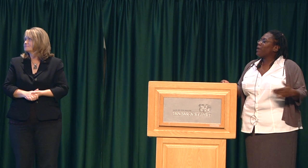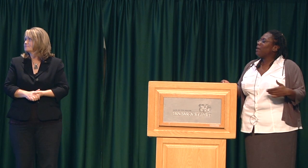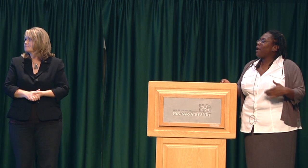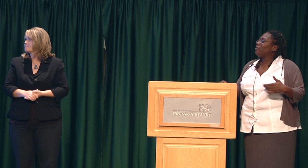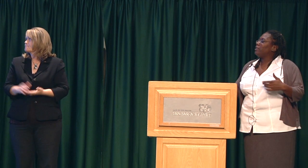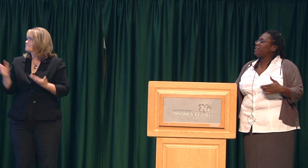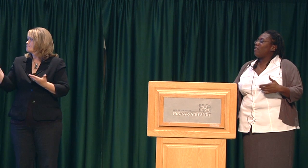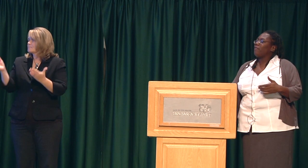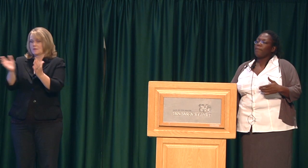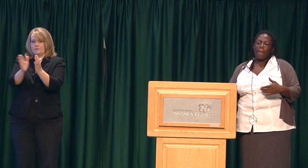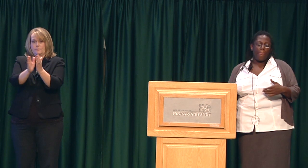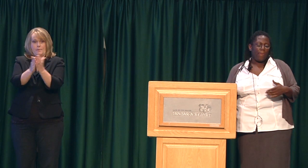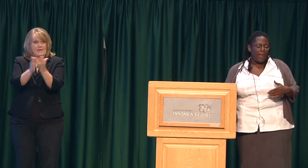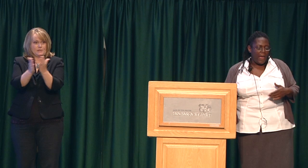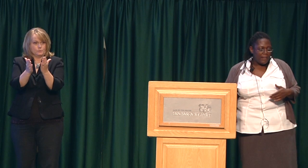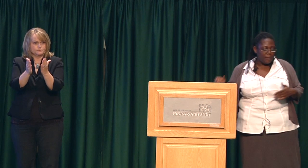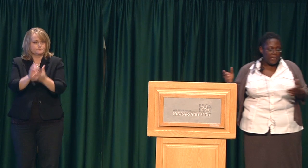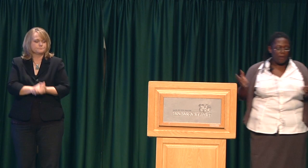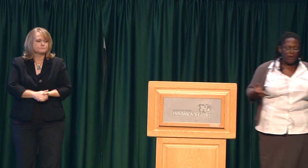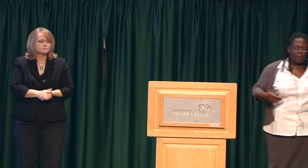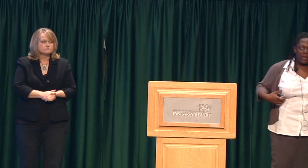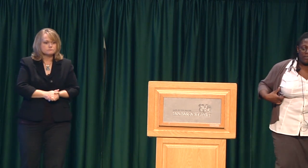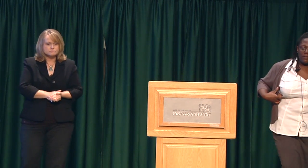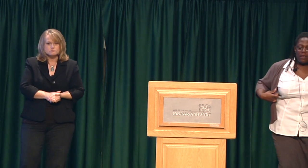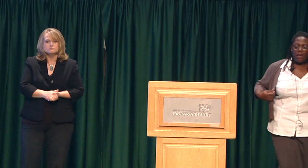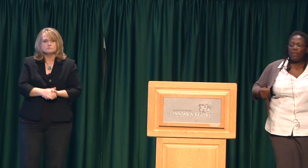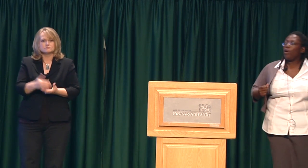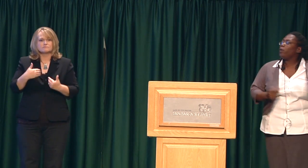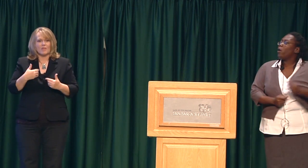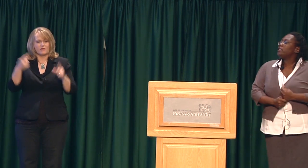So the training manual itself had some key learning objectives.